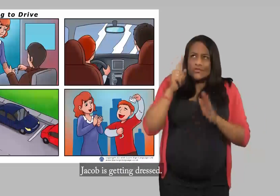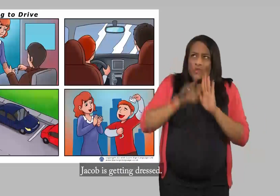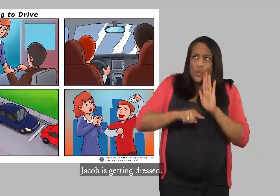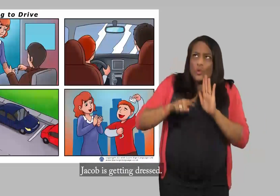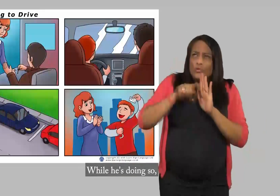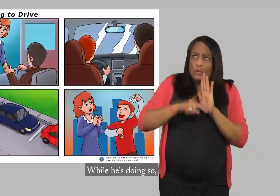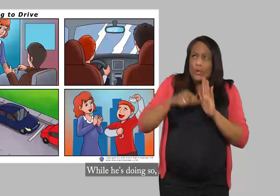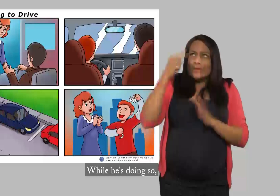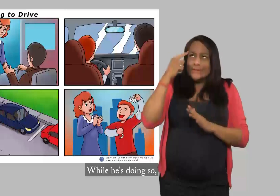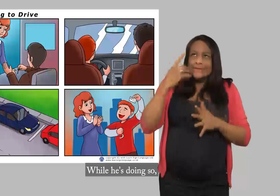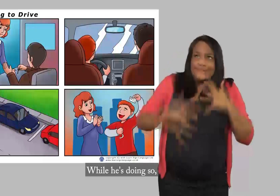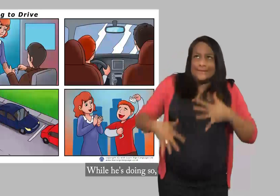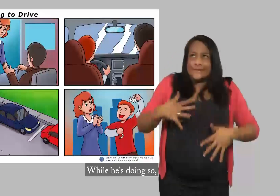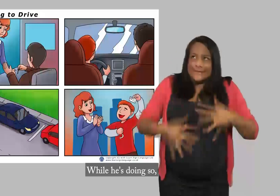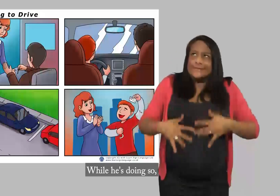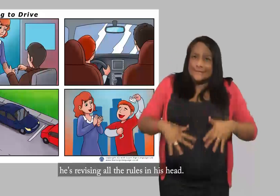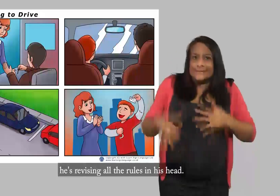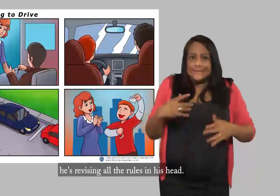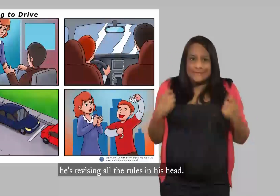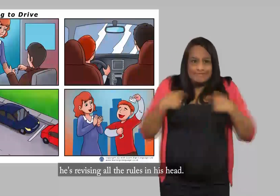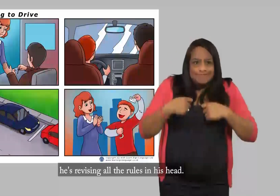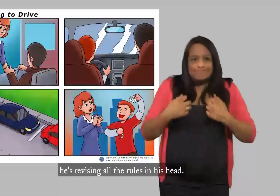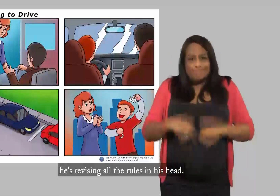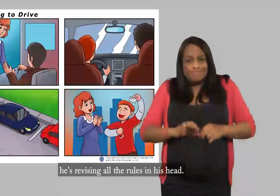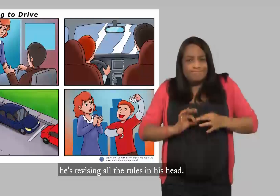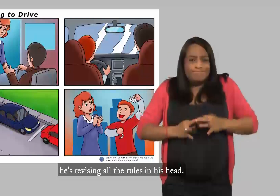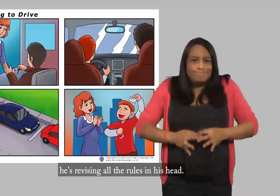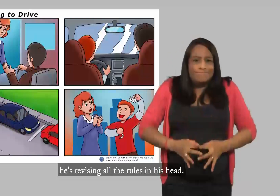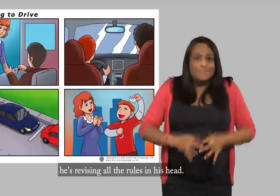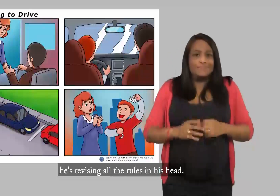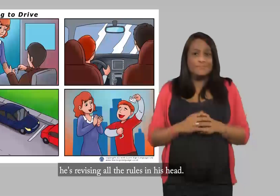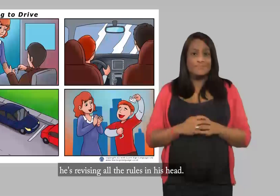dressed. While he's doing so, he's revising all the rules in his head.